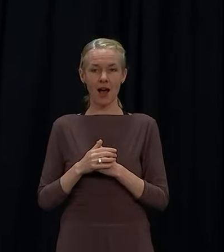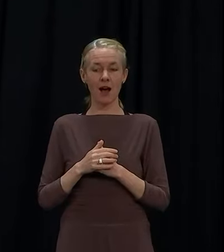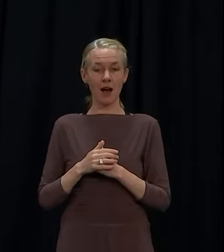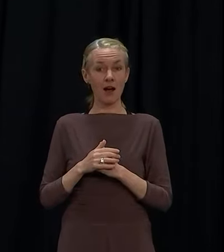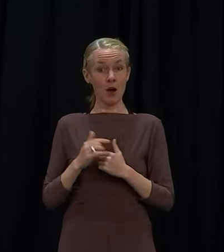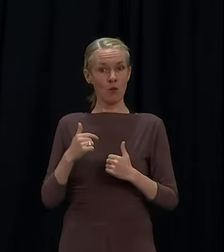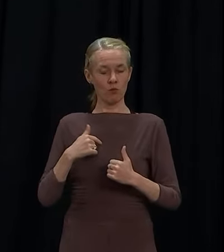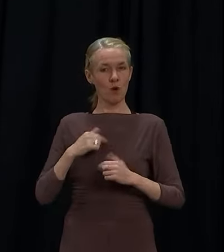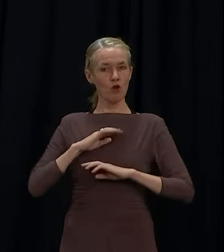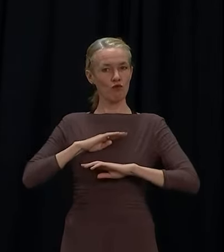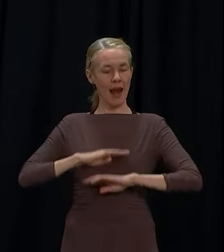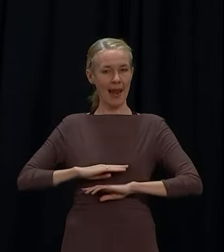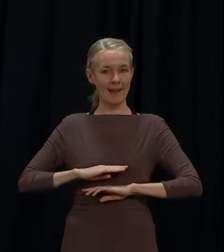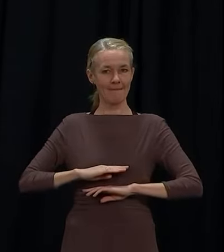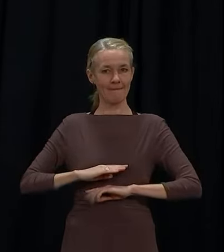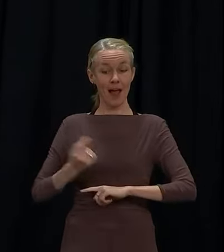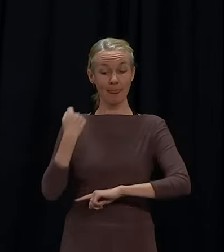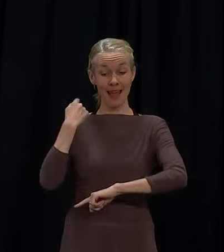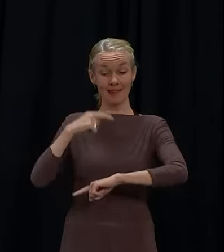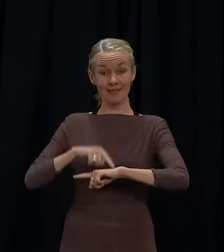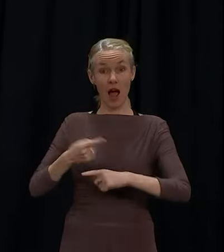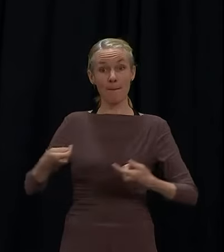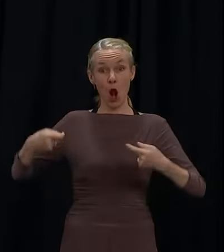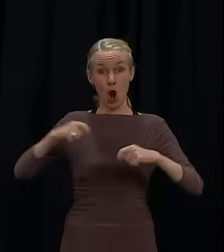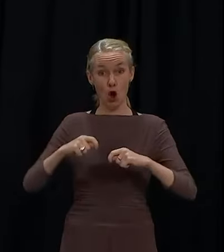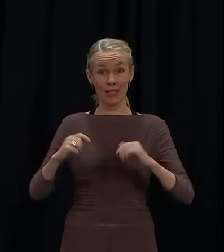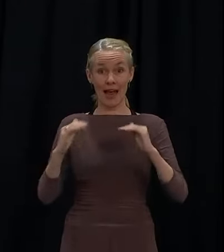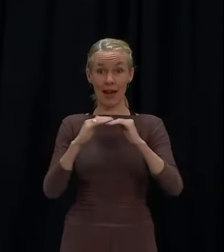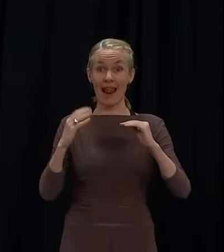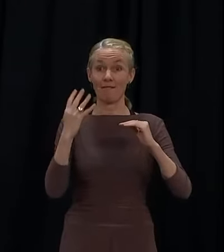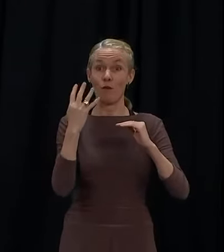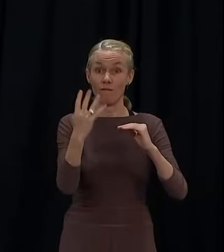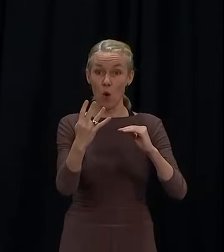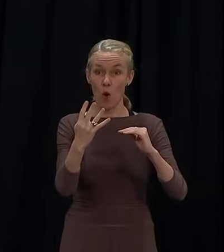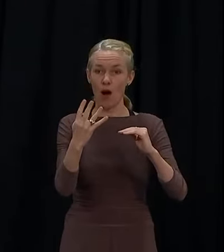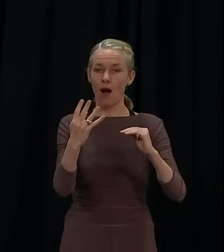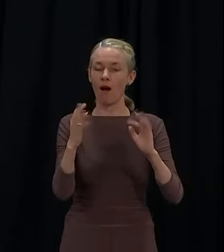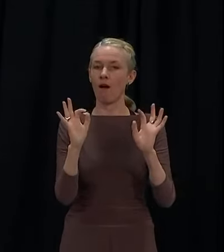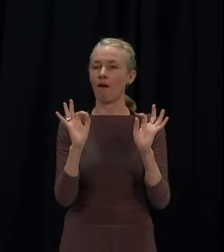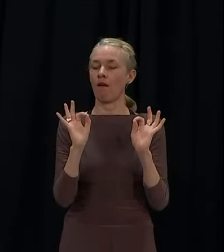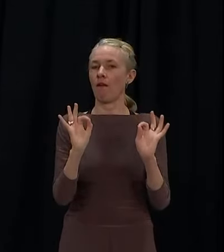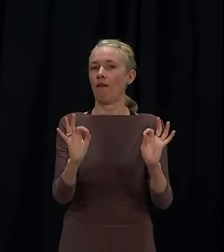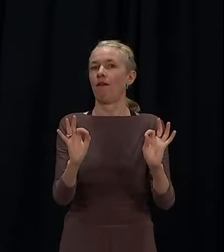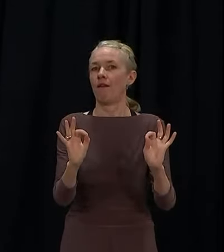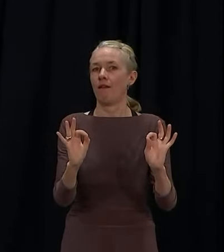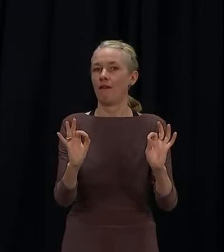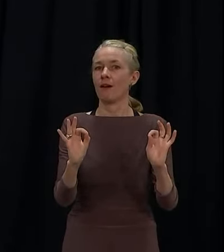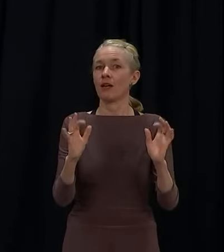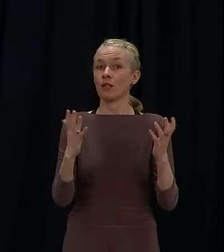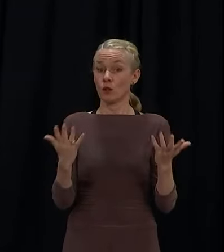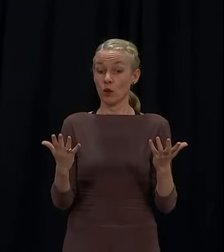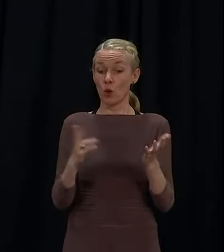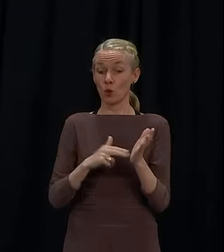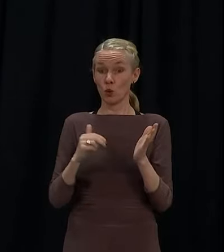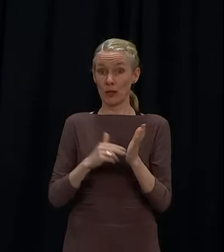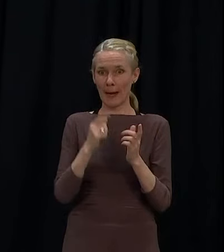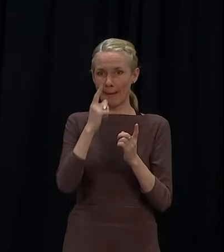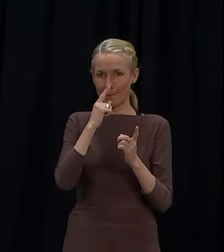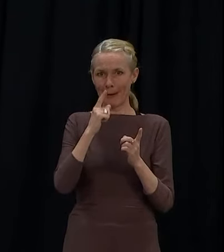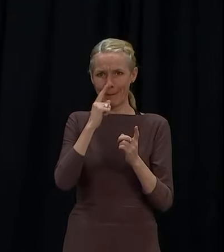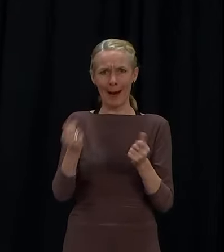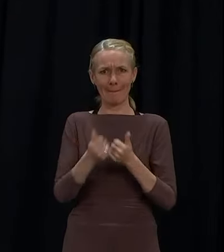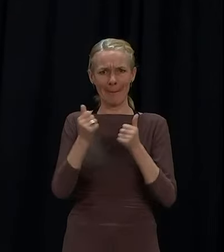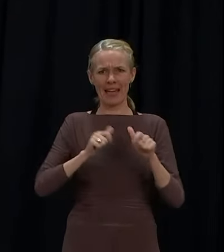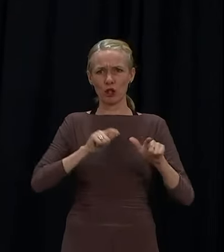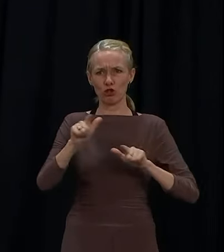4 has meant that whilst we have, of course, a very mobile country, we haven't seen cases down in the South Island. But we look for